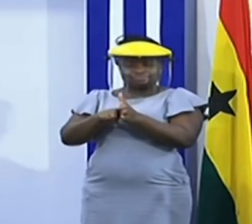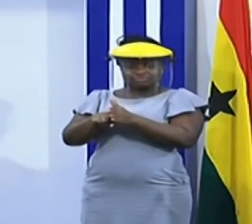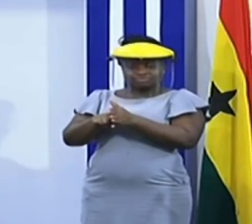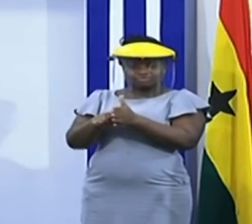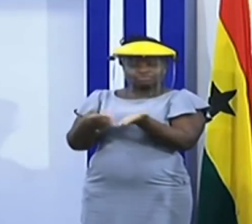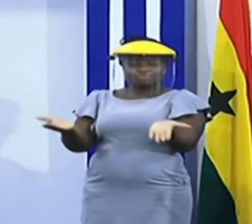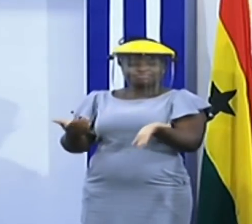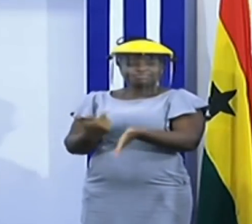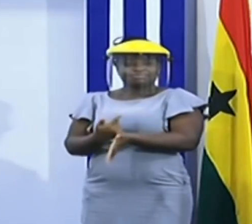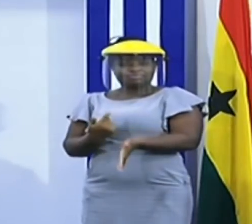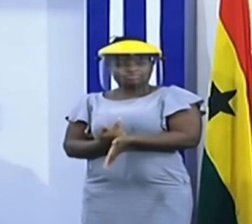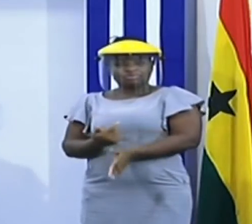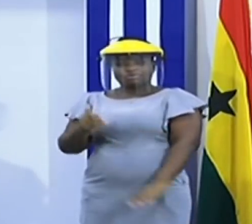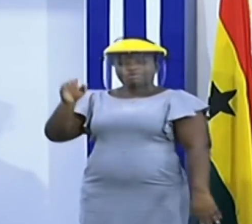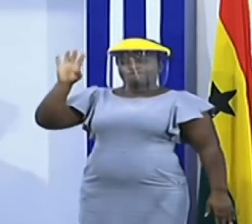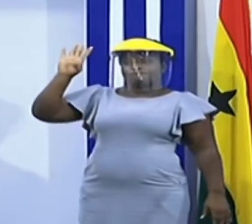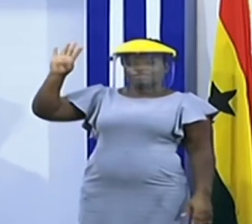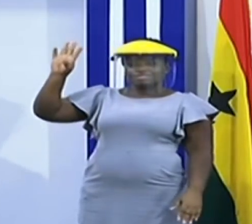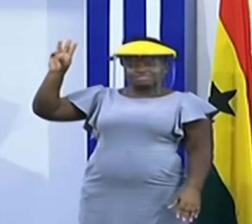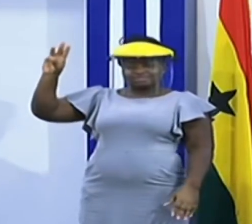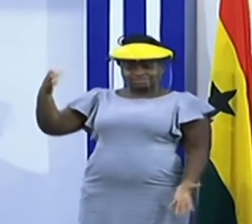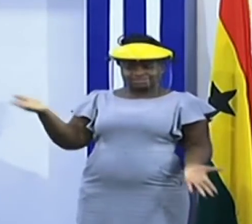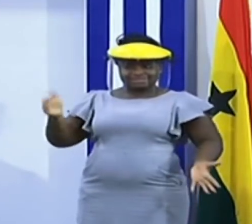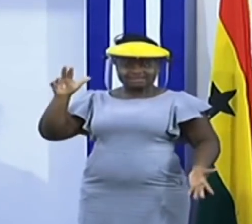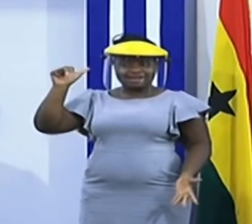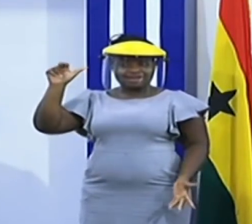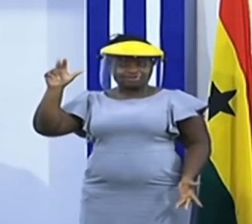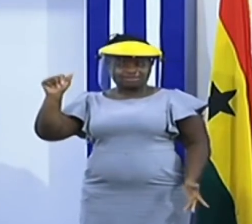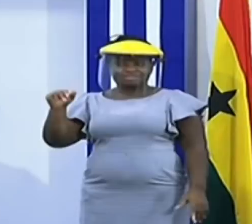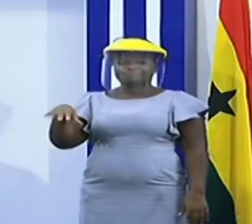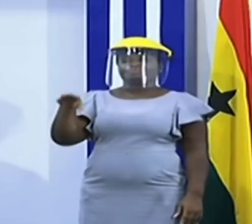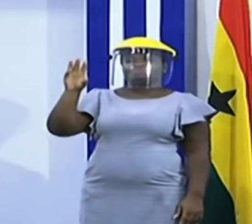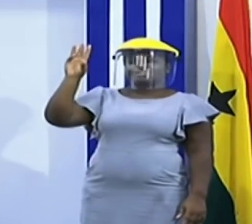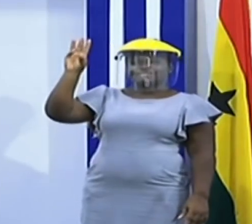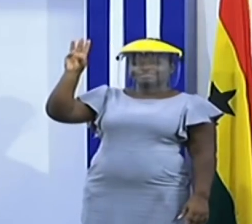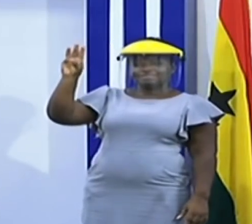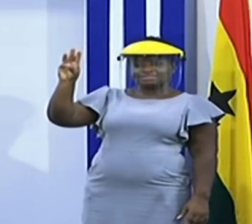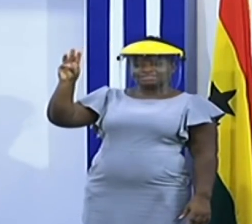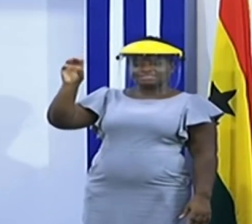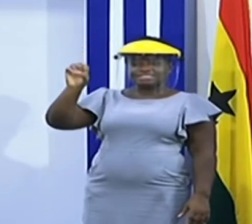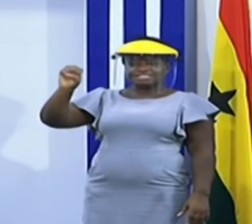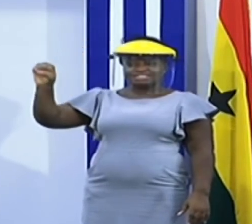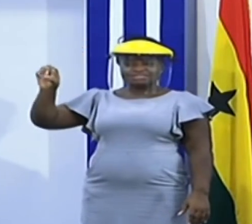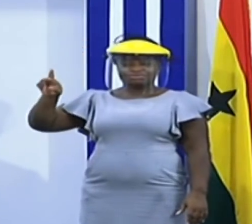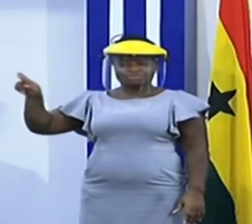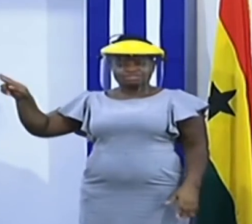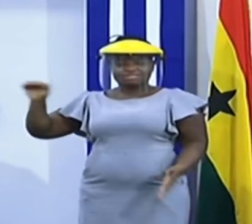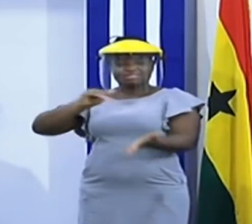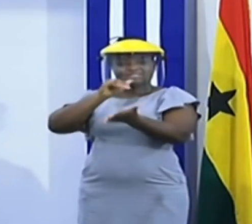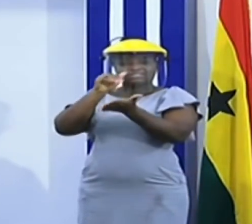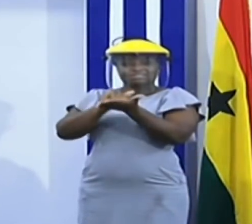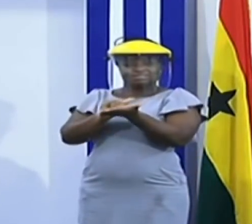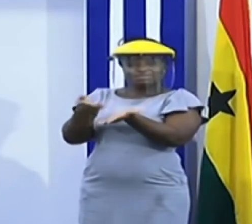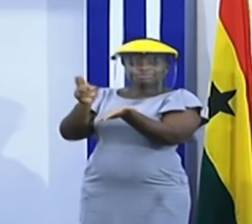46 of these cases have come from Greater Accra, 6 from Eastern Region. Central has